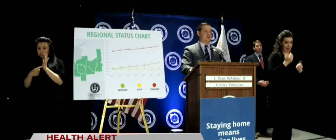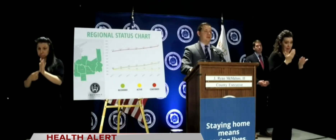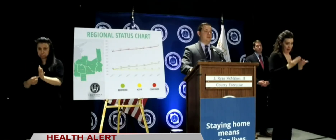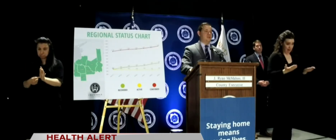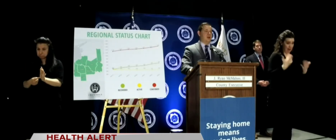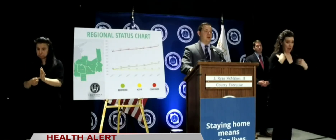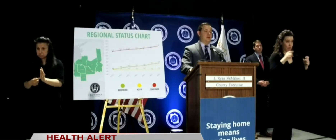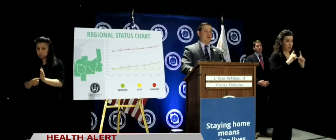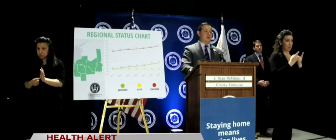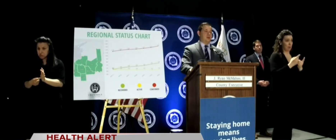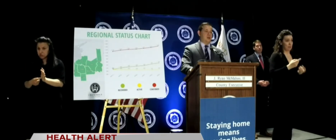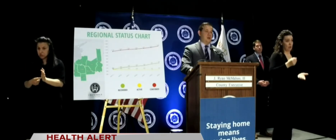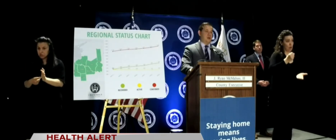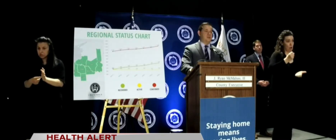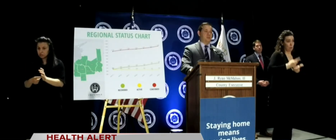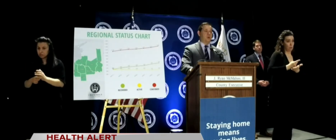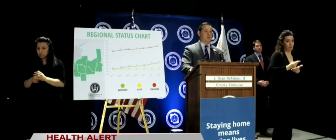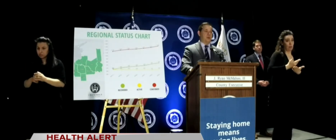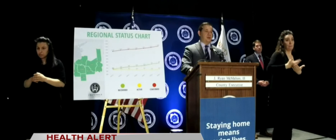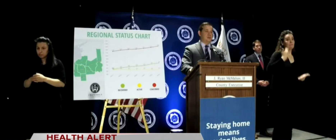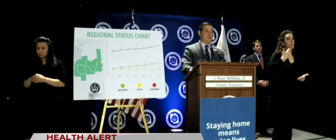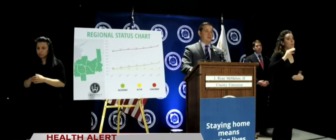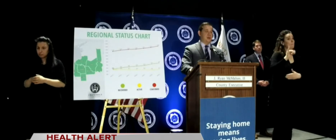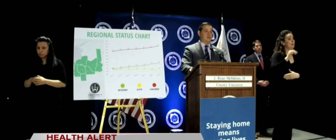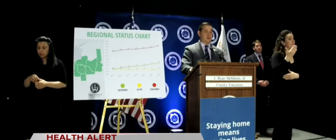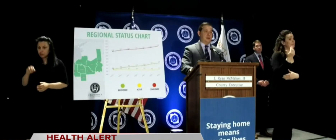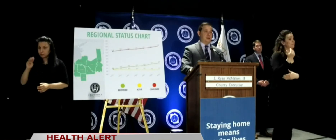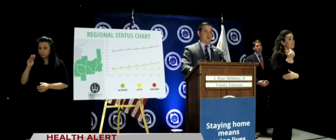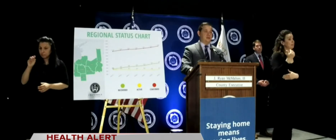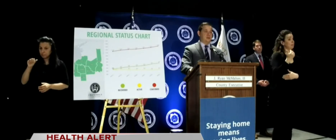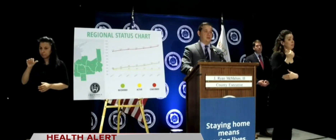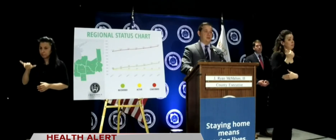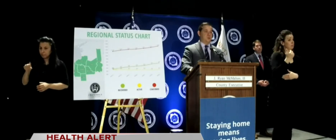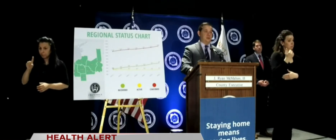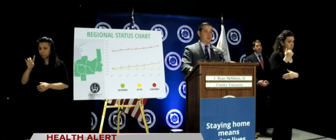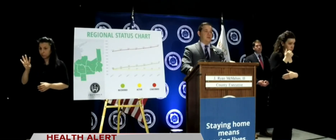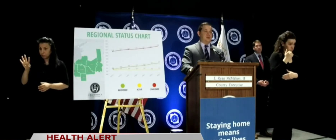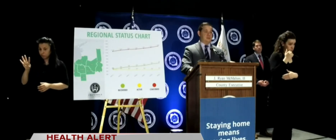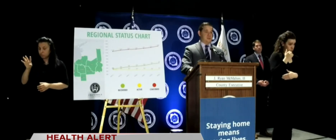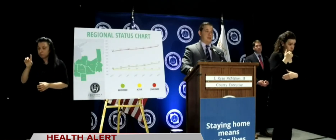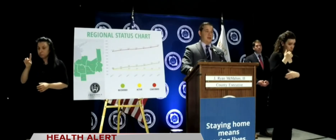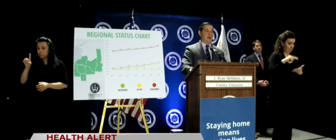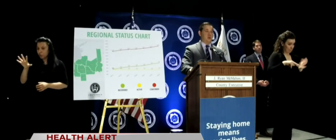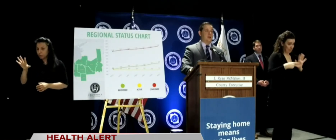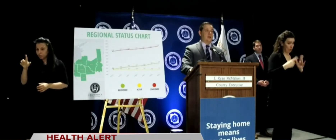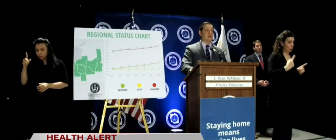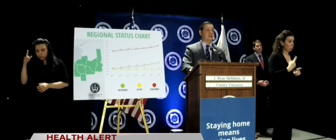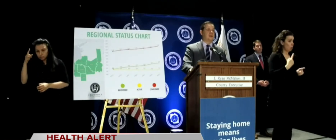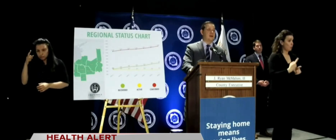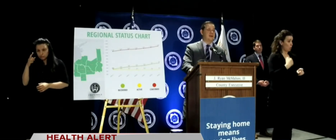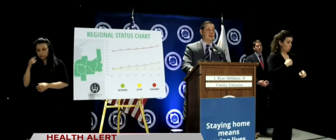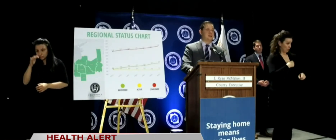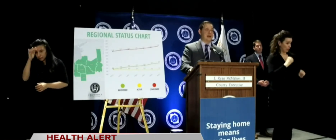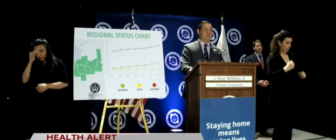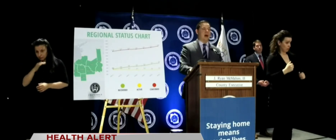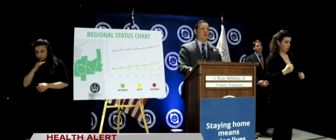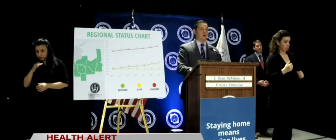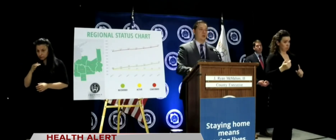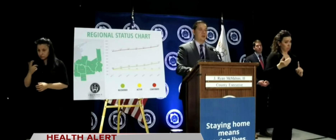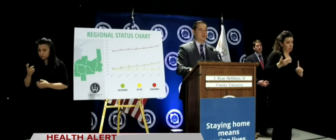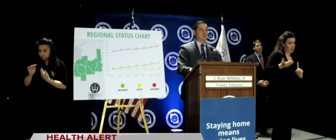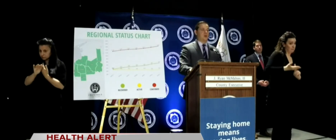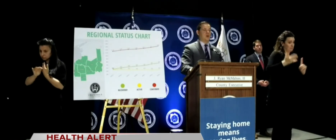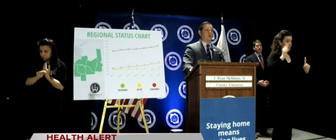15th start is appropriate, the healthcare data, we need the governor to say, I agree. He has that